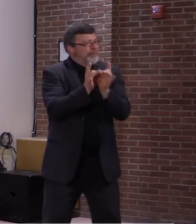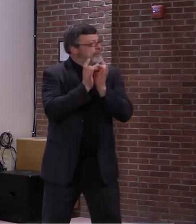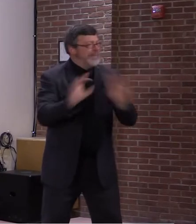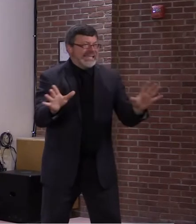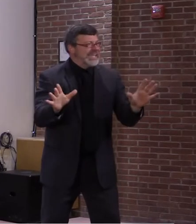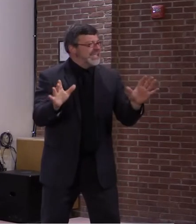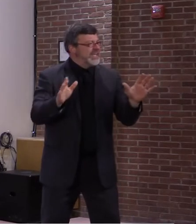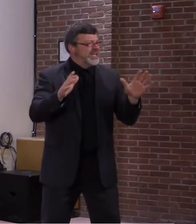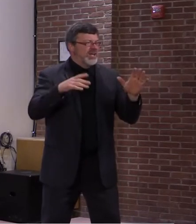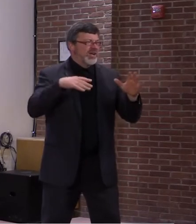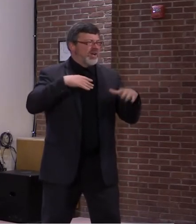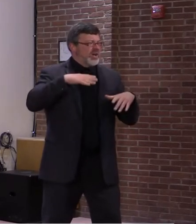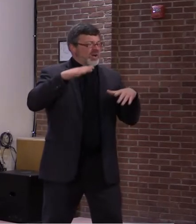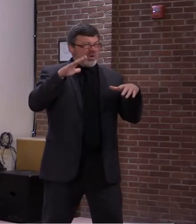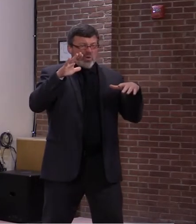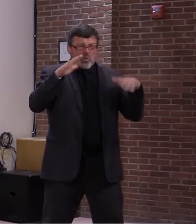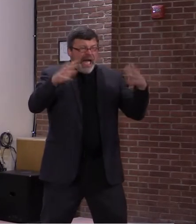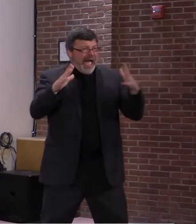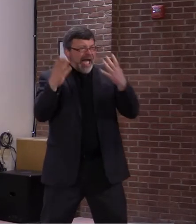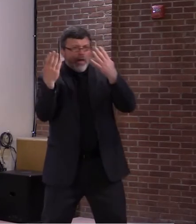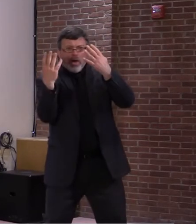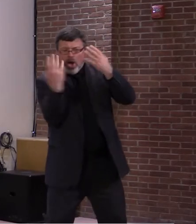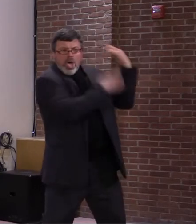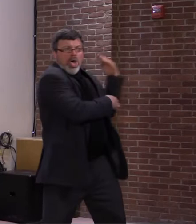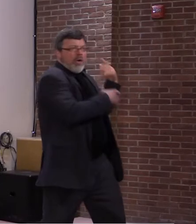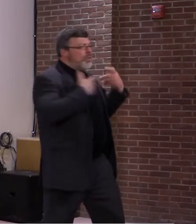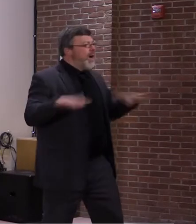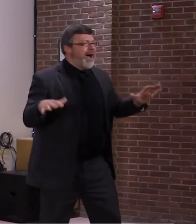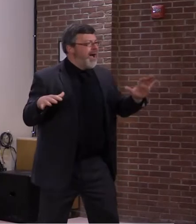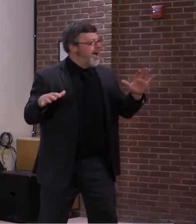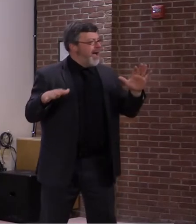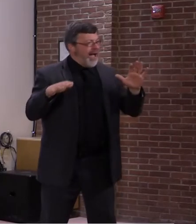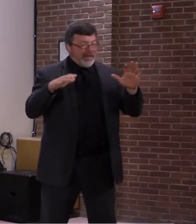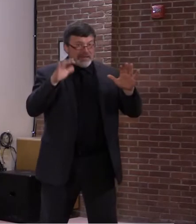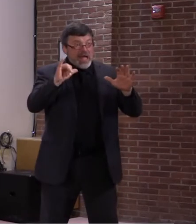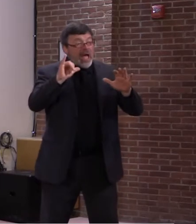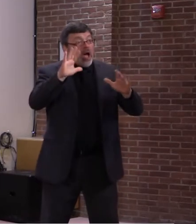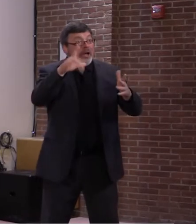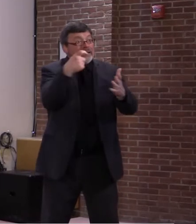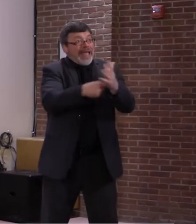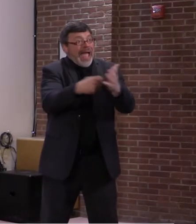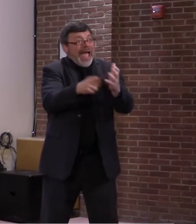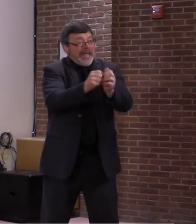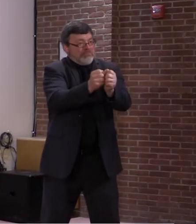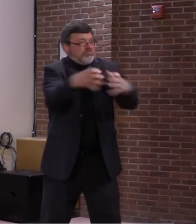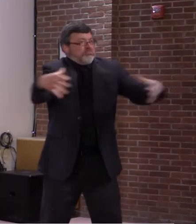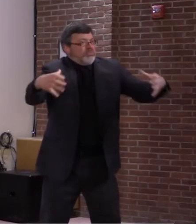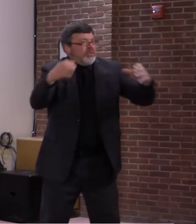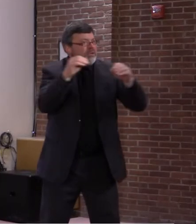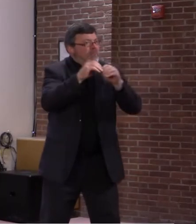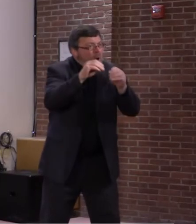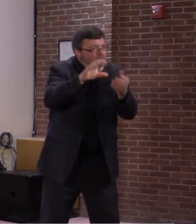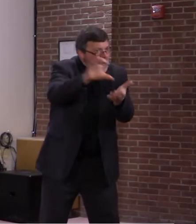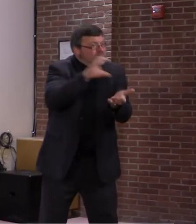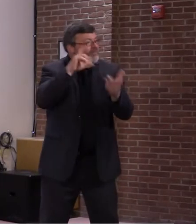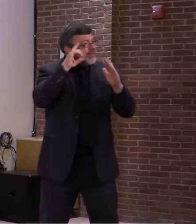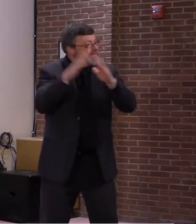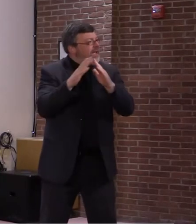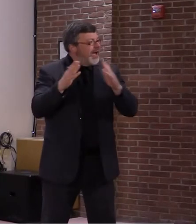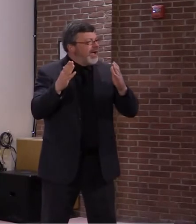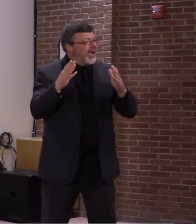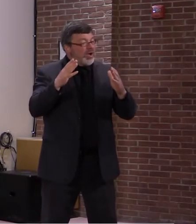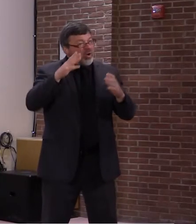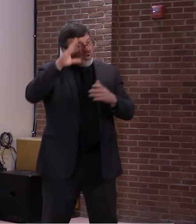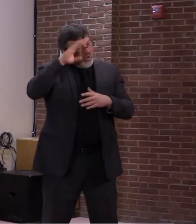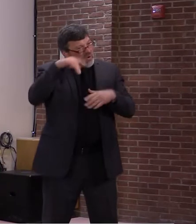miss the opportunity to increase the tax base in towns around the state, especially in the rural areas. And